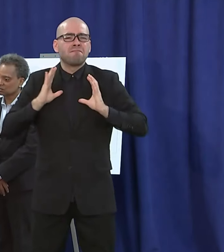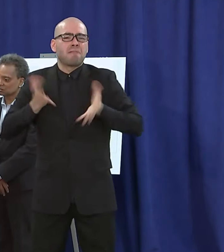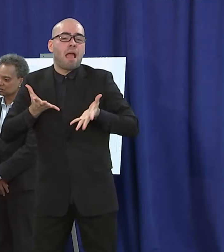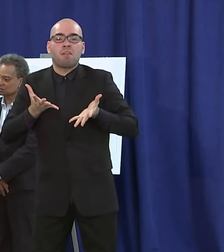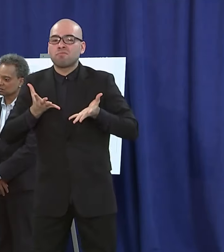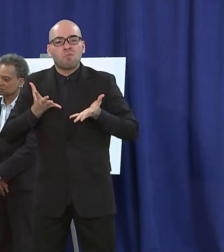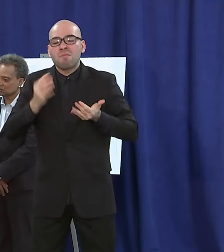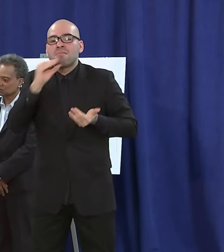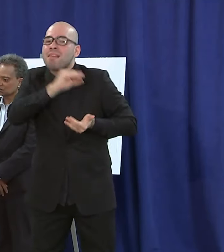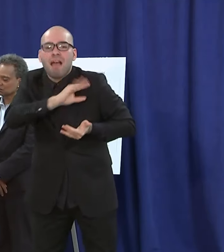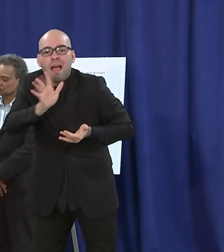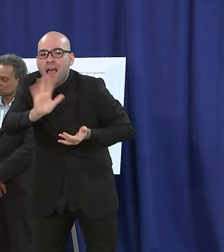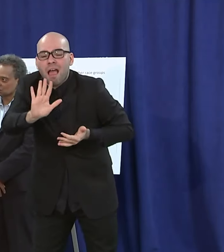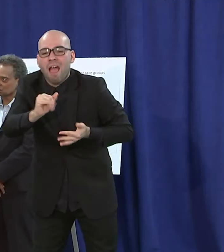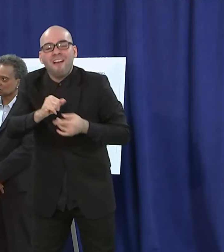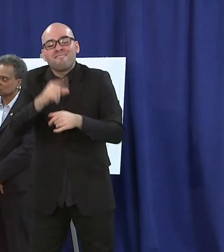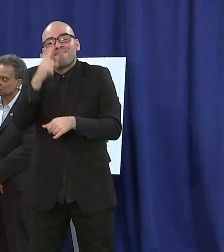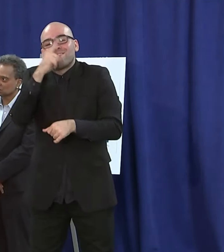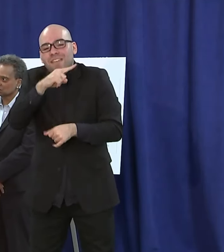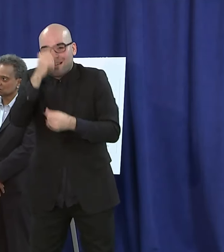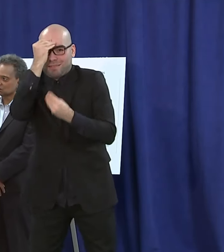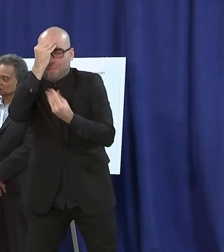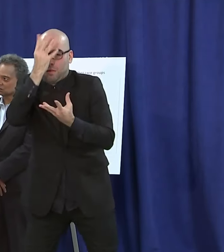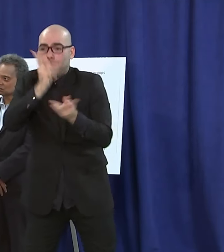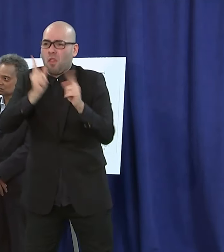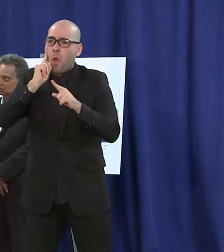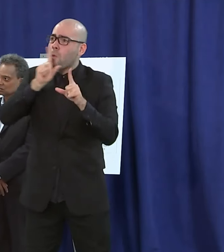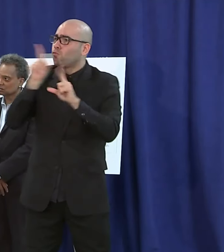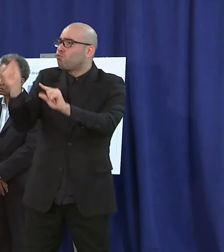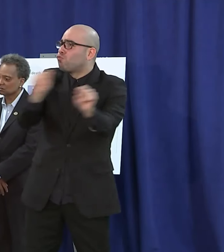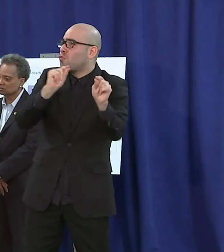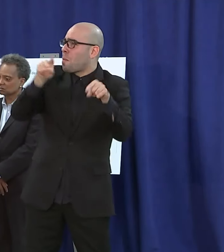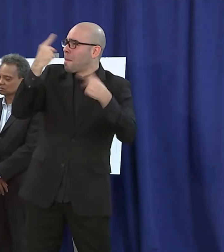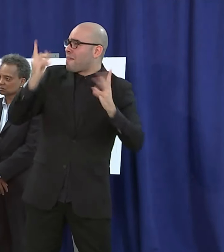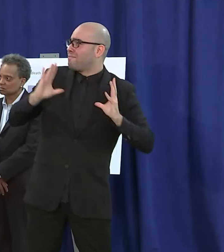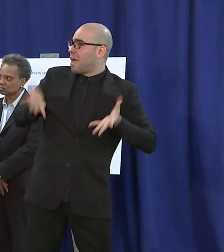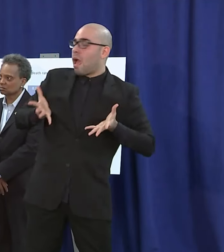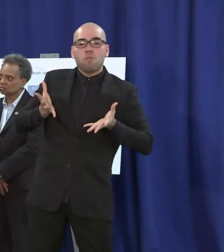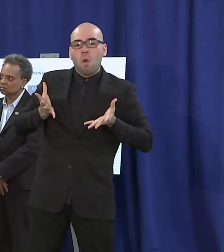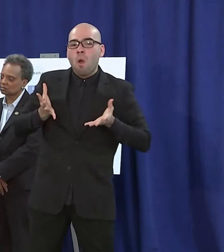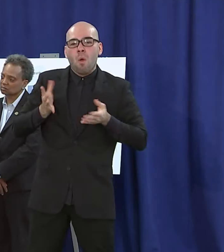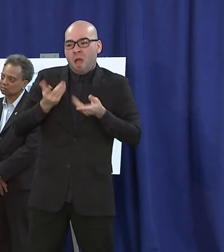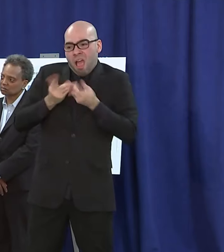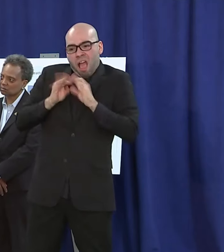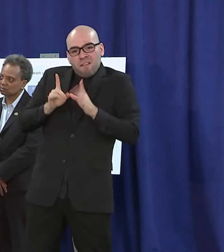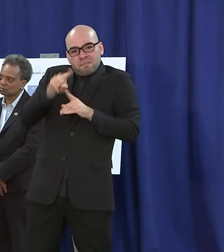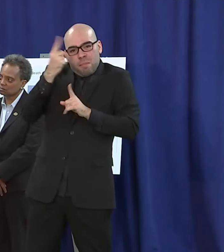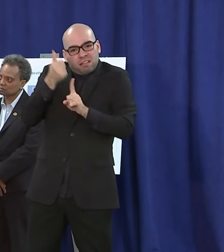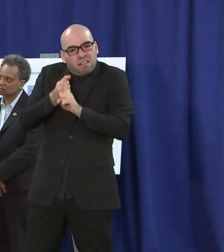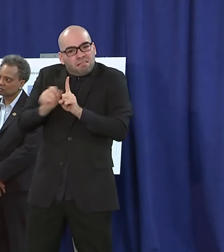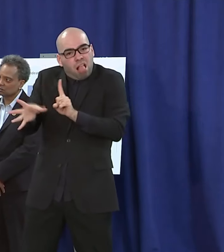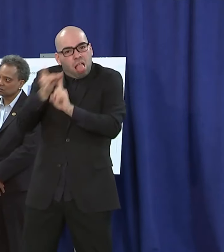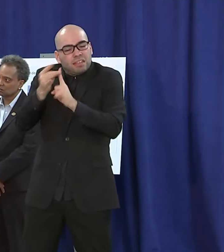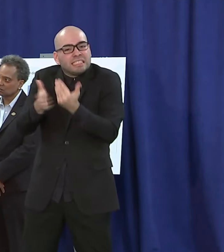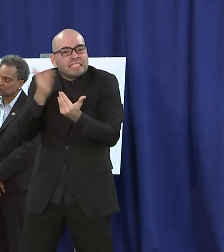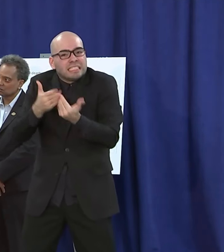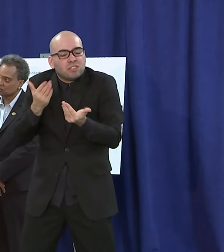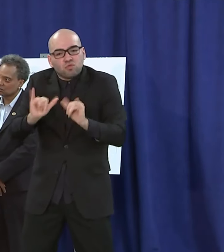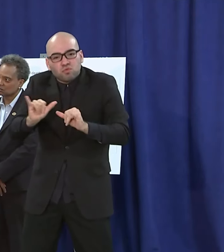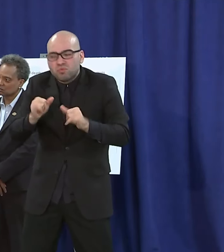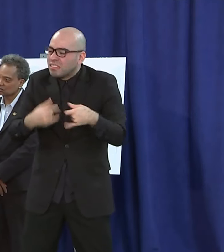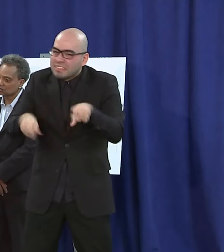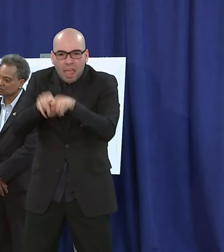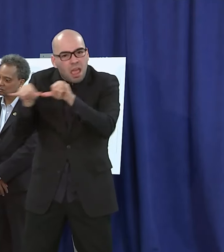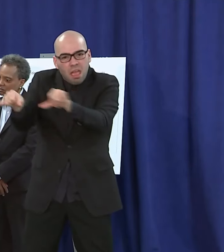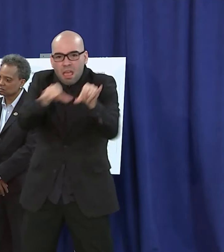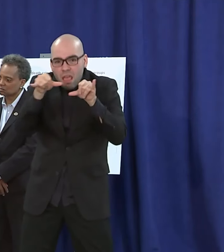action. We also know that sometimes there's an attitude of, this has happened, there's been so much disparity so long, this is just one